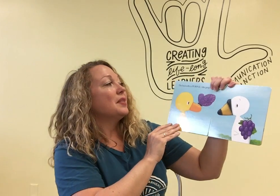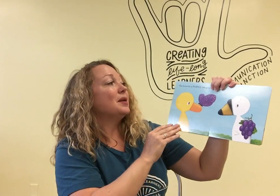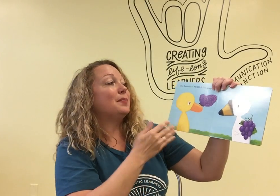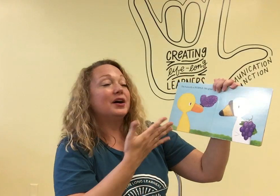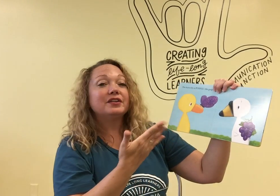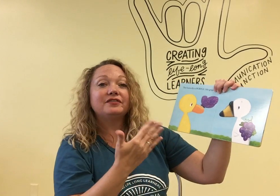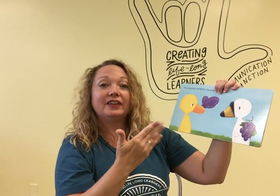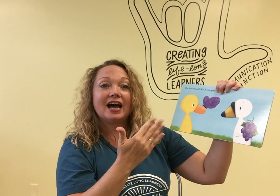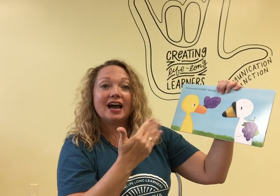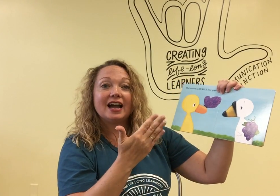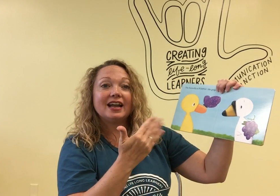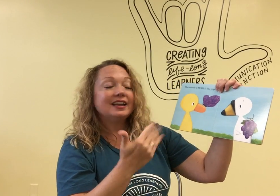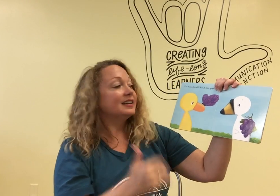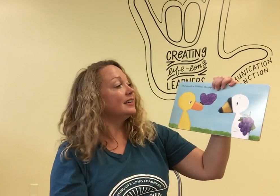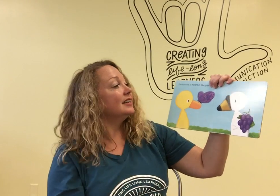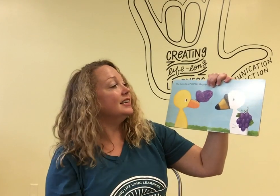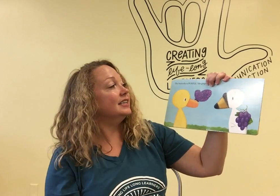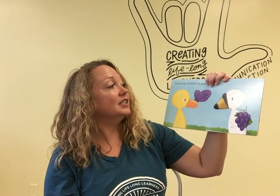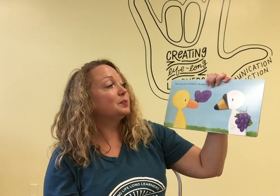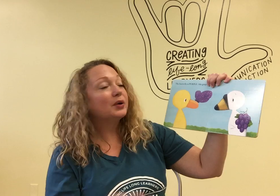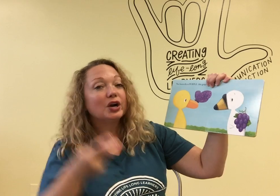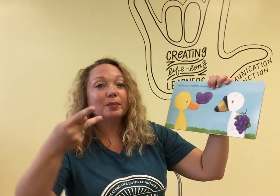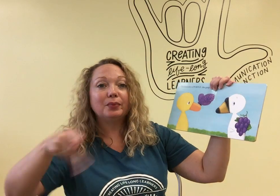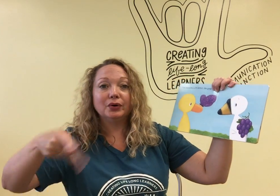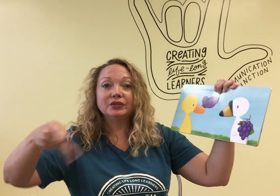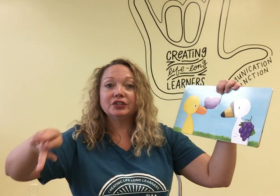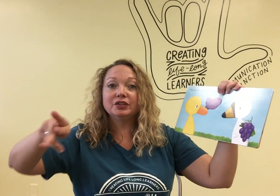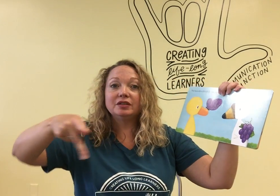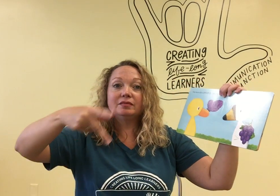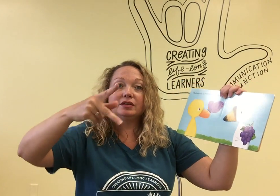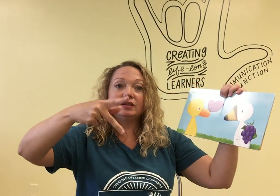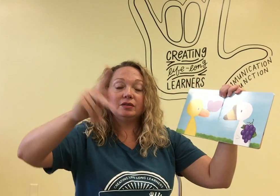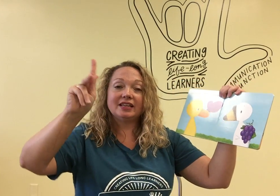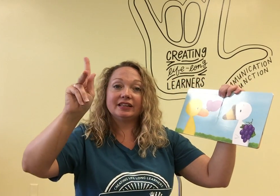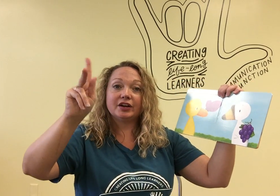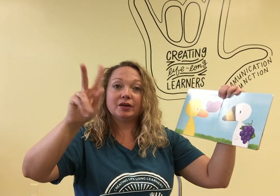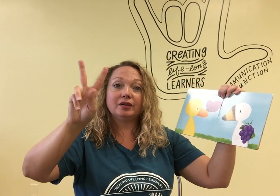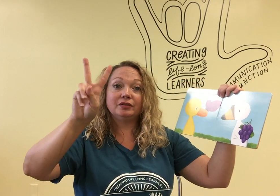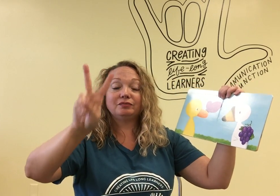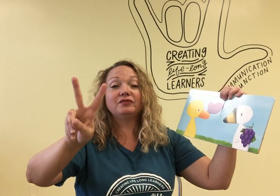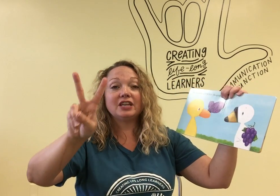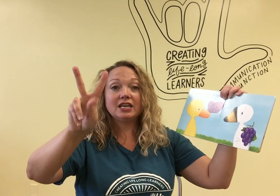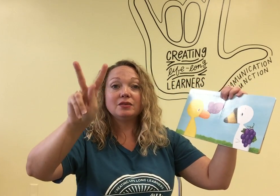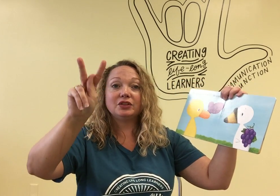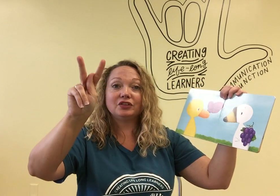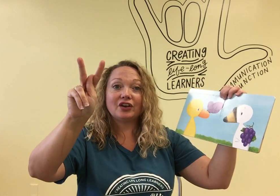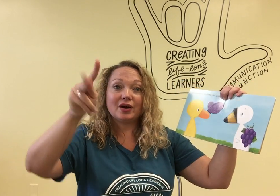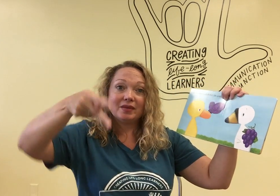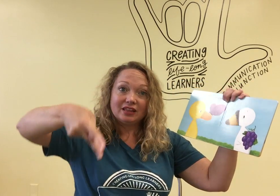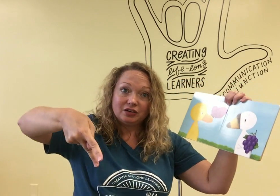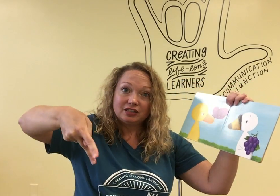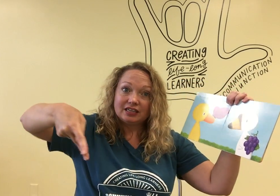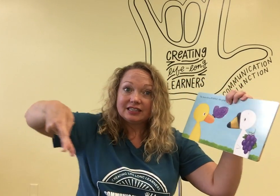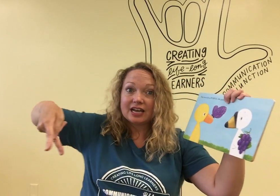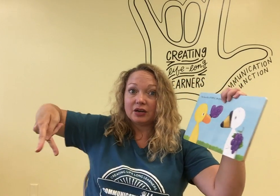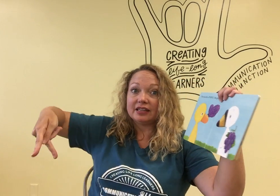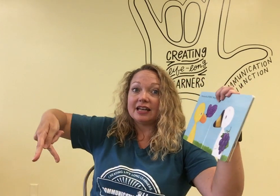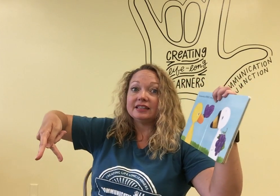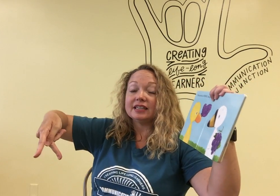The butterfly is purple, so you make the letter V with your thumb and then you stick it down, and that's the